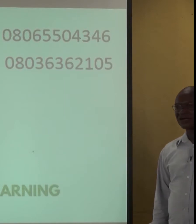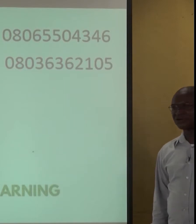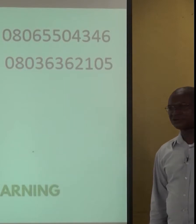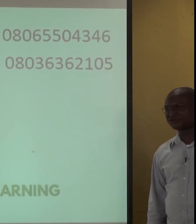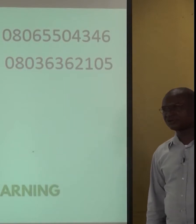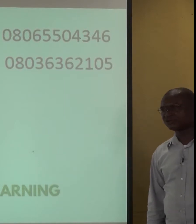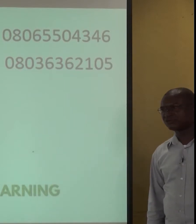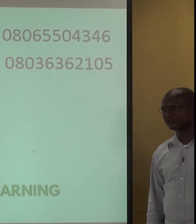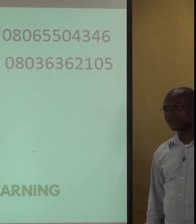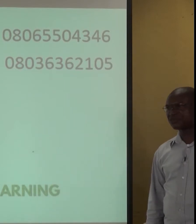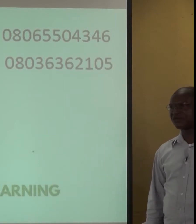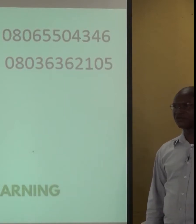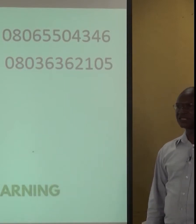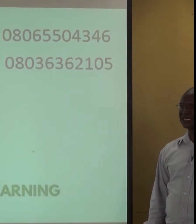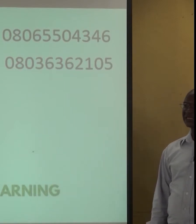6550